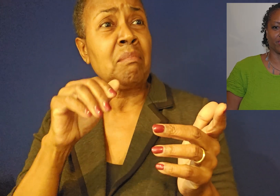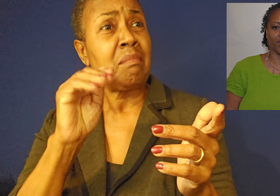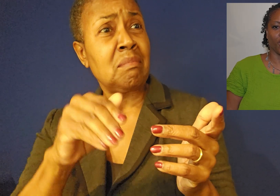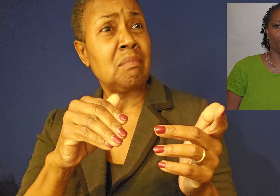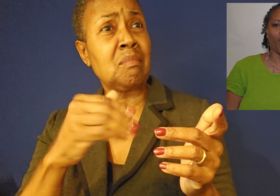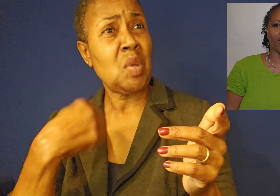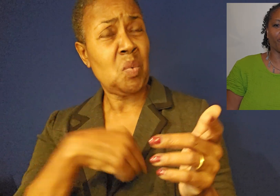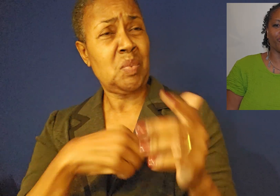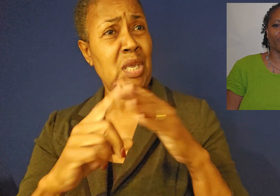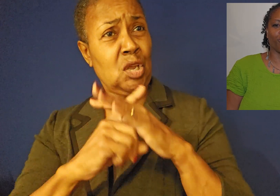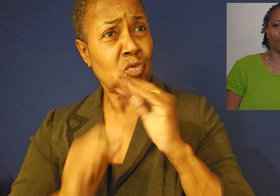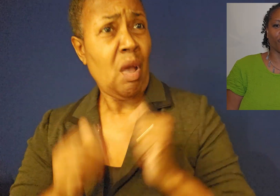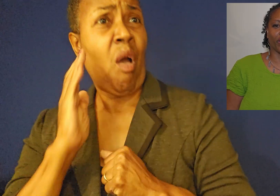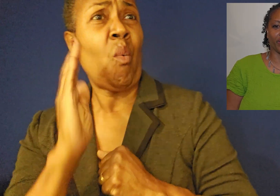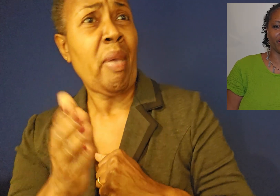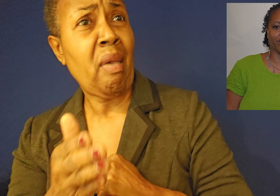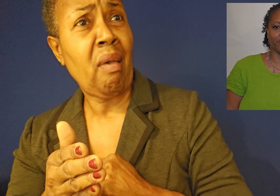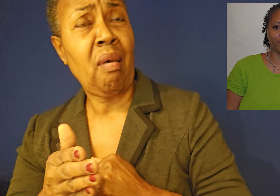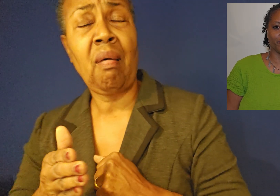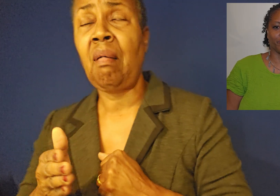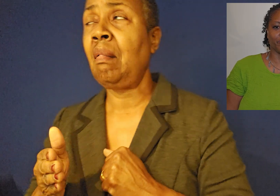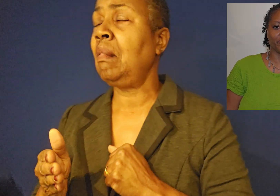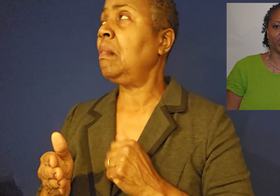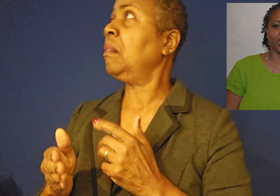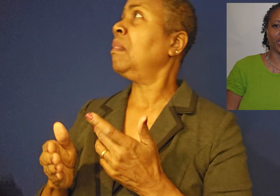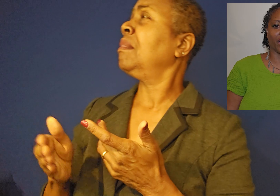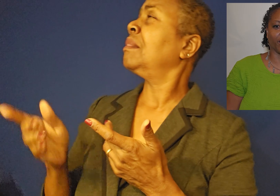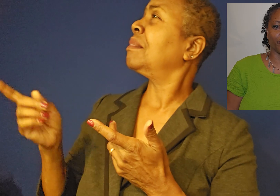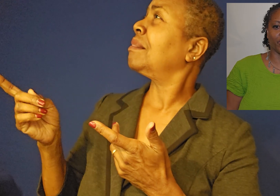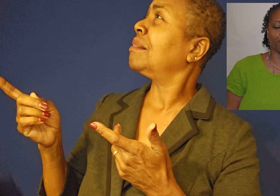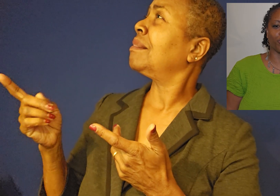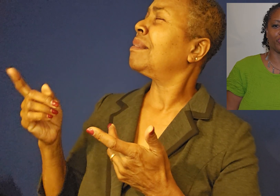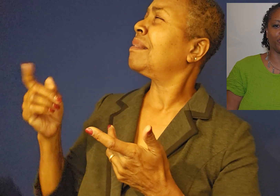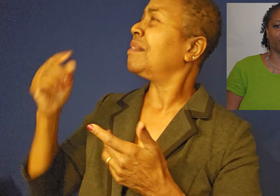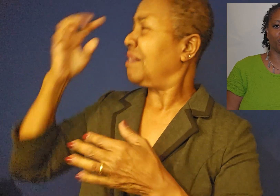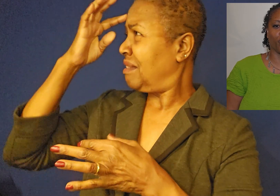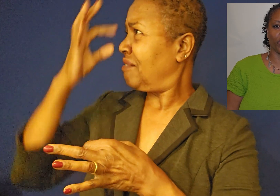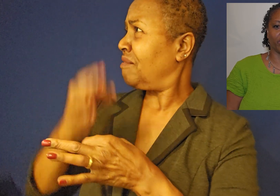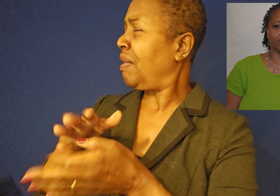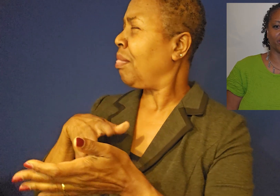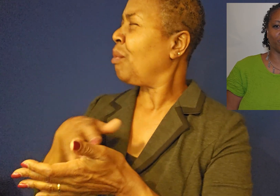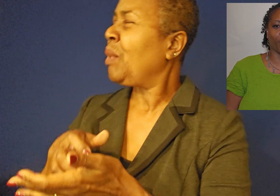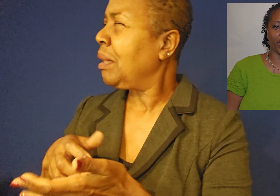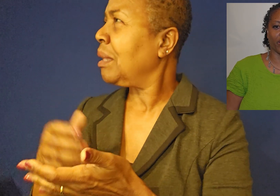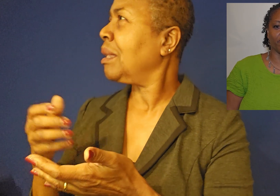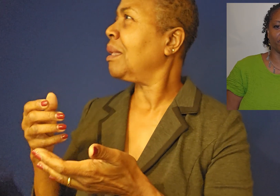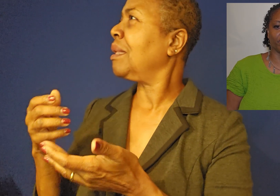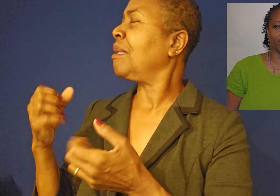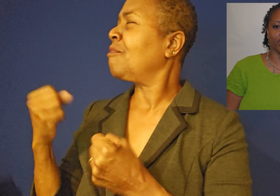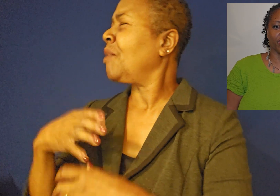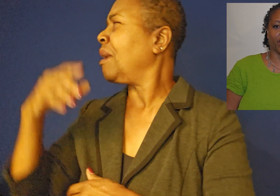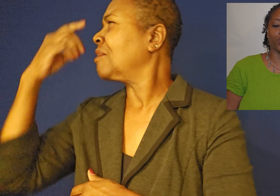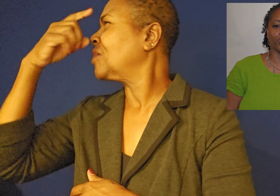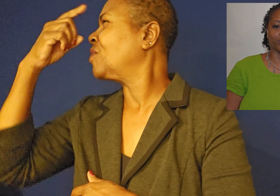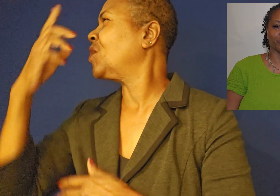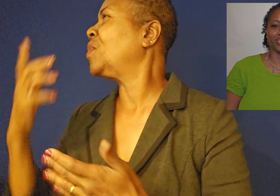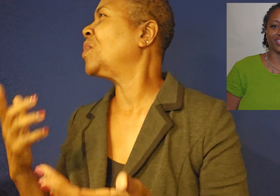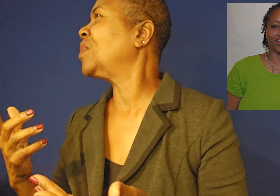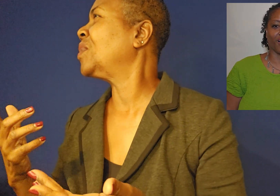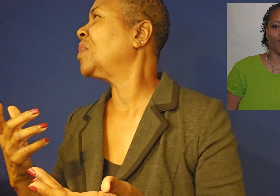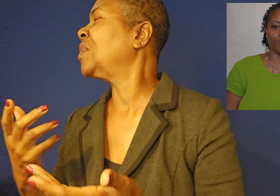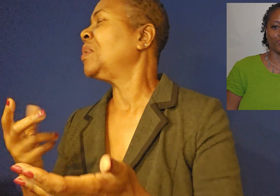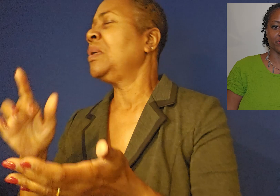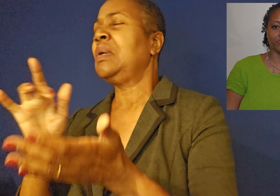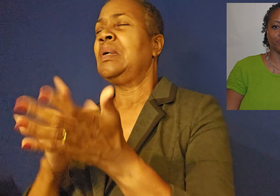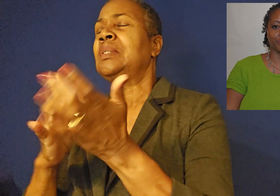faith, why are you so afraid?" Then he got up and rebuked the winds and the waves, and it was